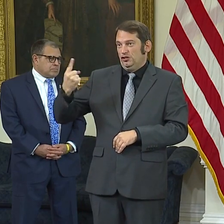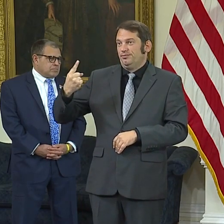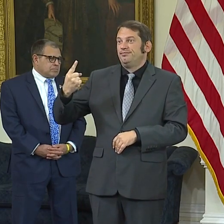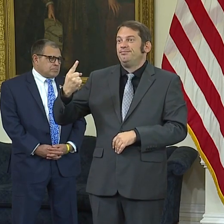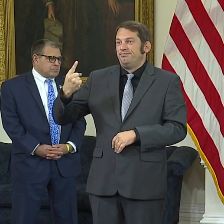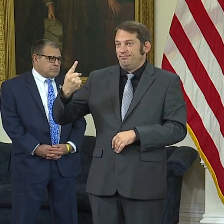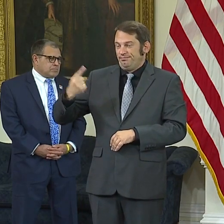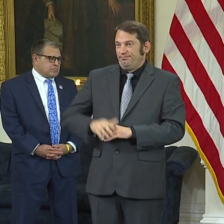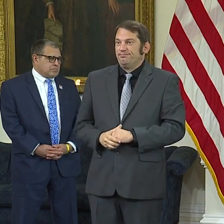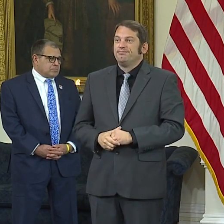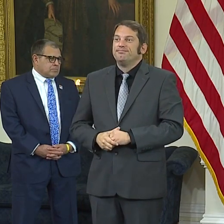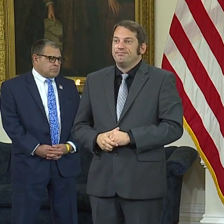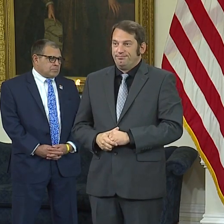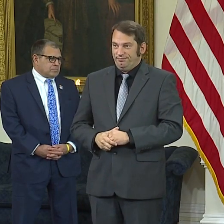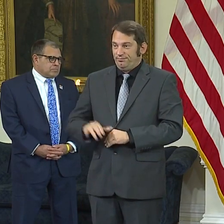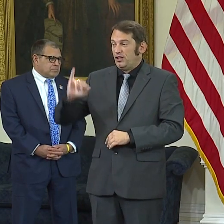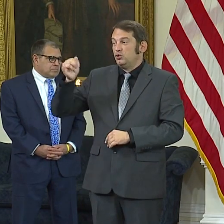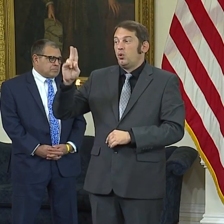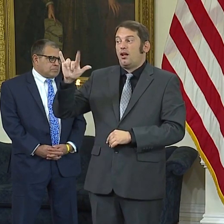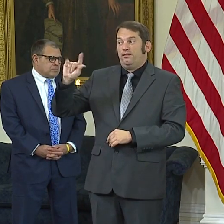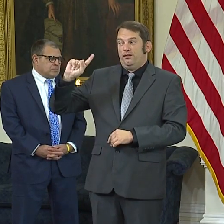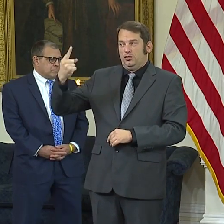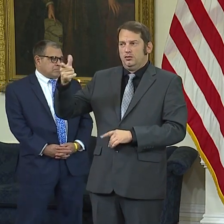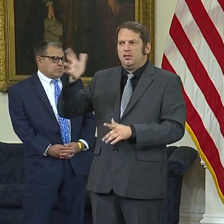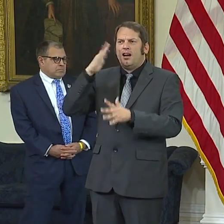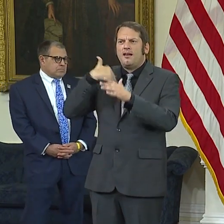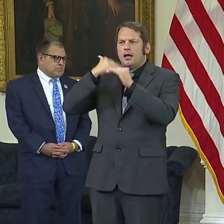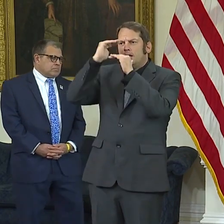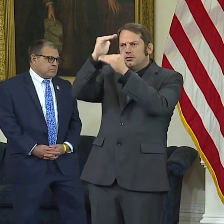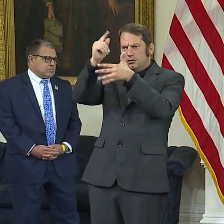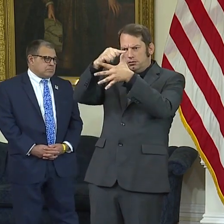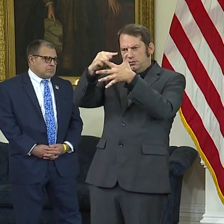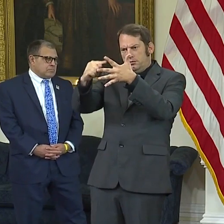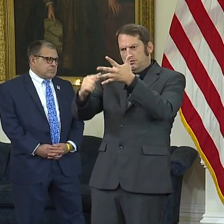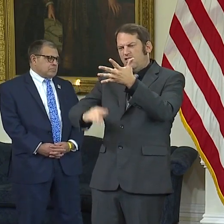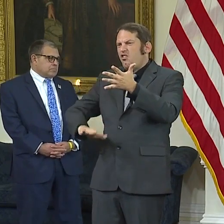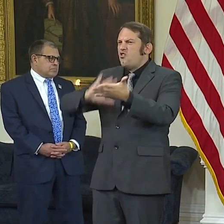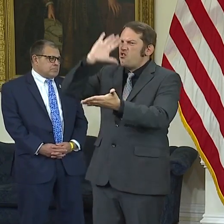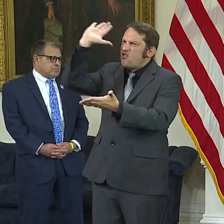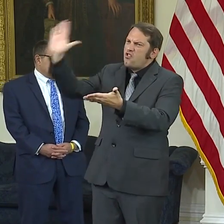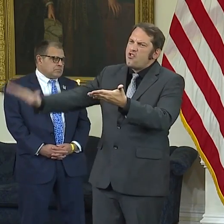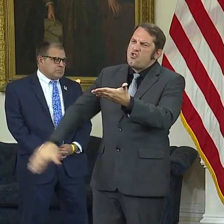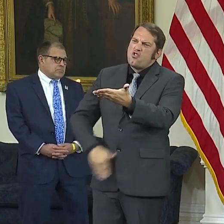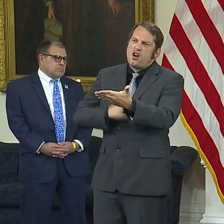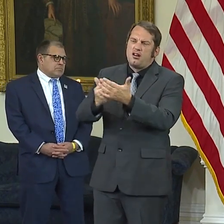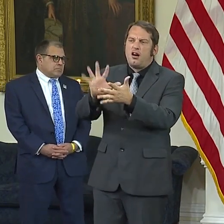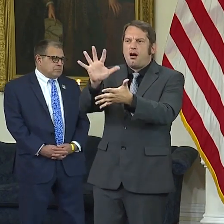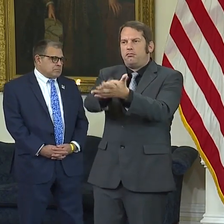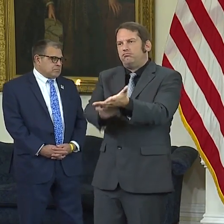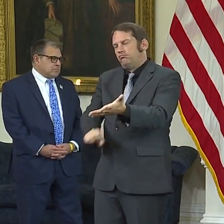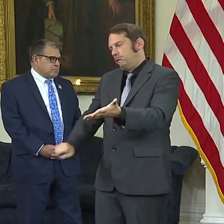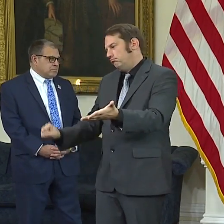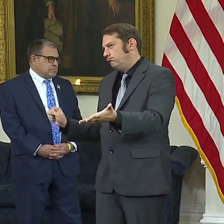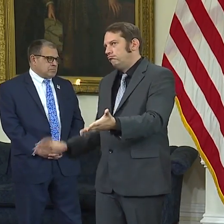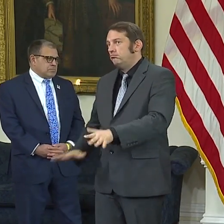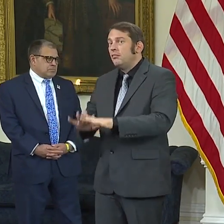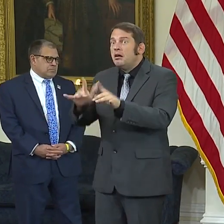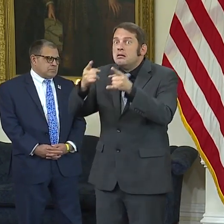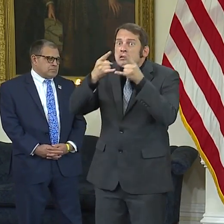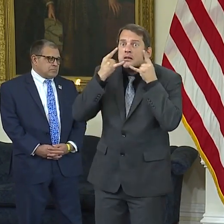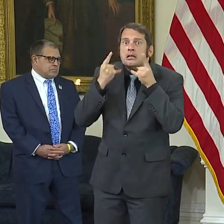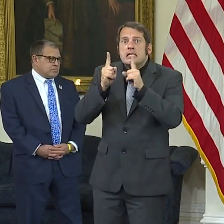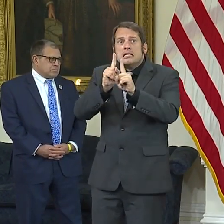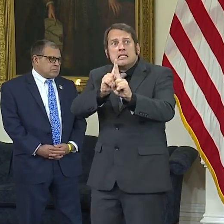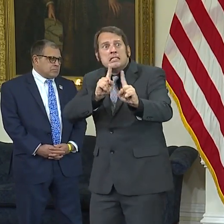end. Masks or face coverings will not be required in any settings anywhere, including